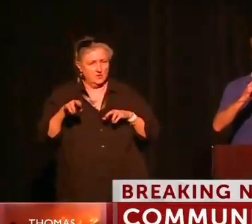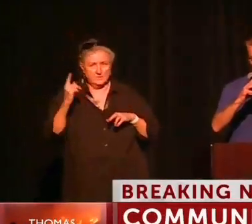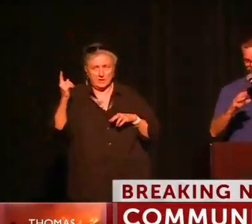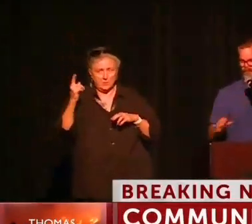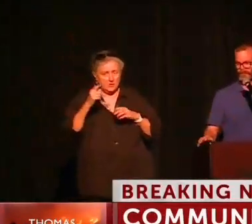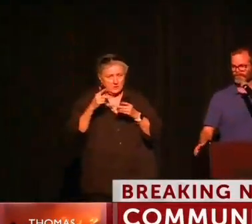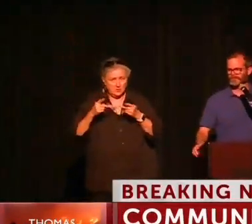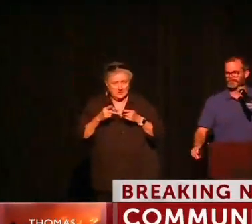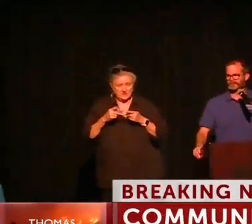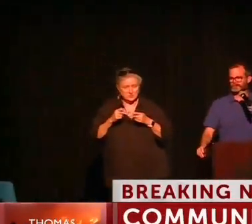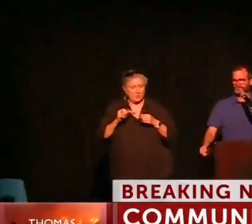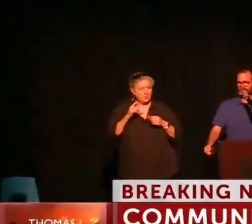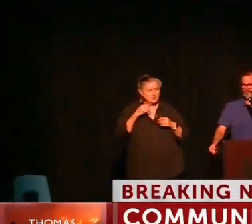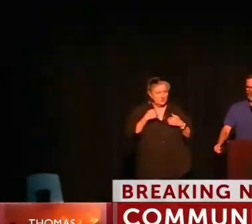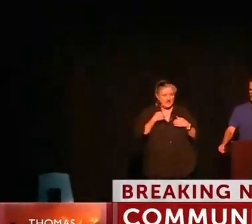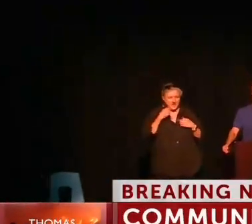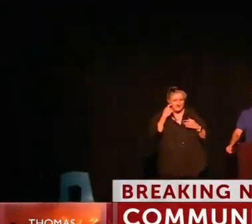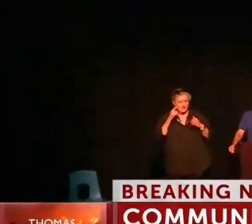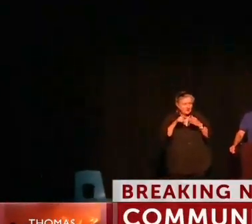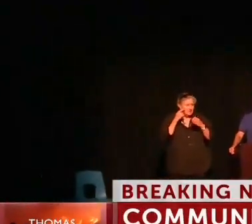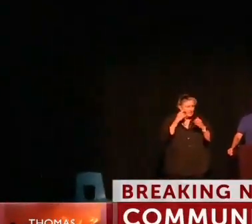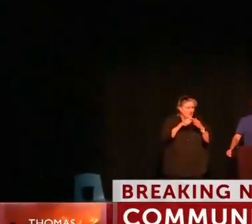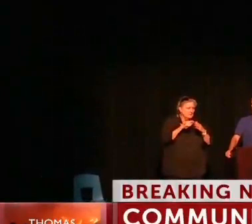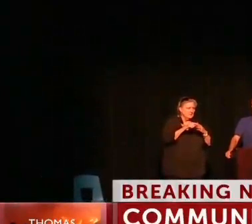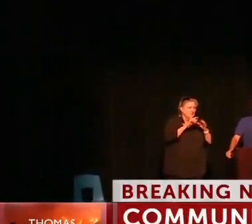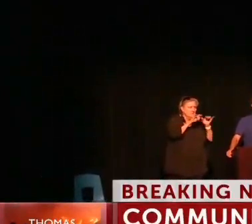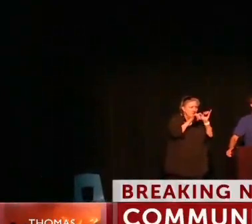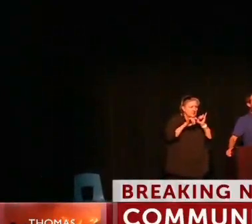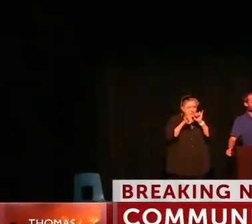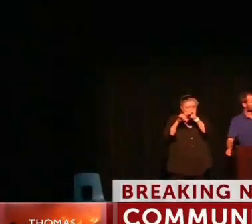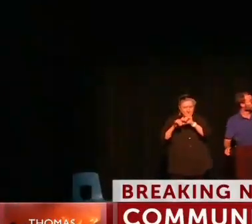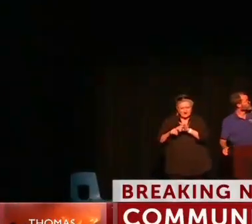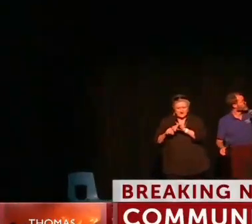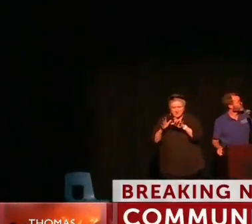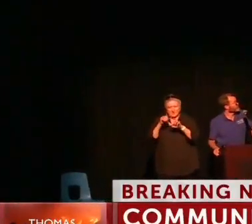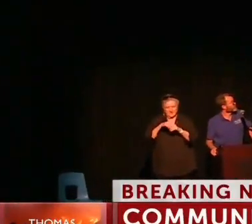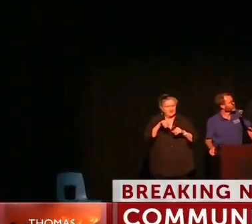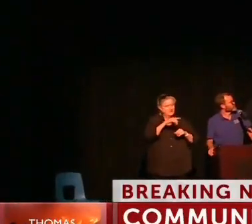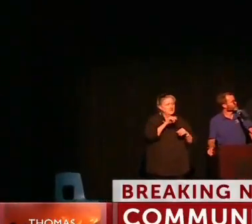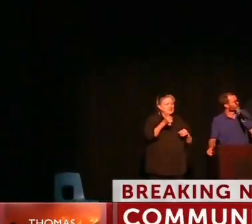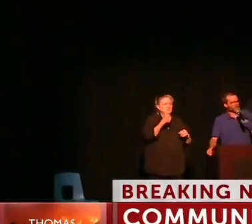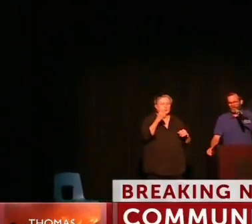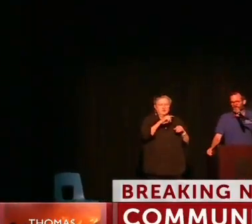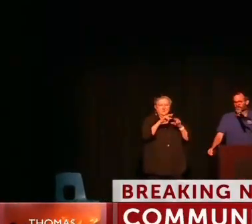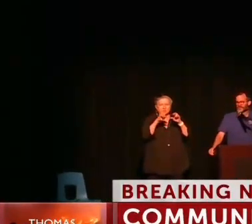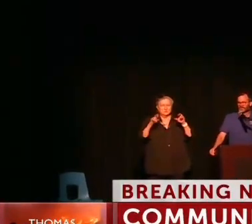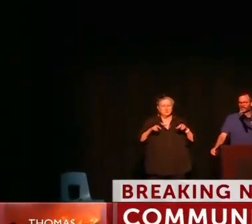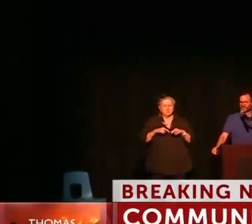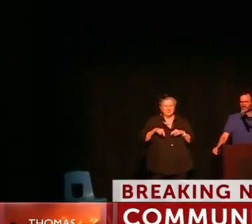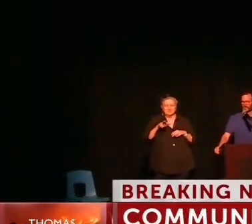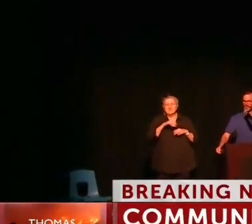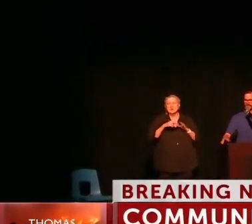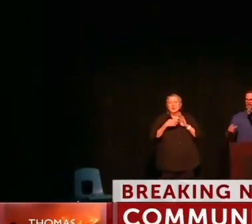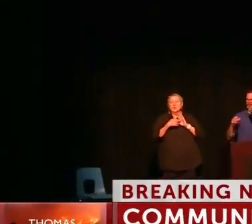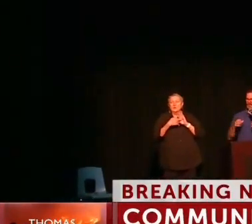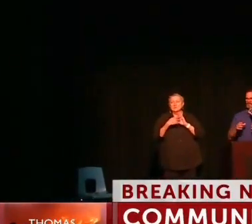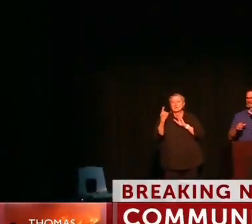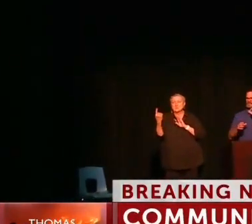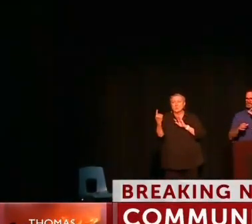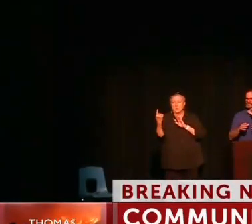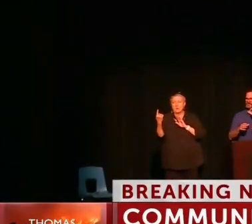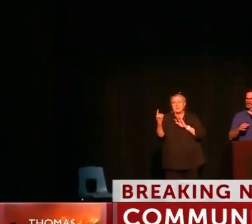that true, or are there recording locations all around within a border that's up there? Each one of those regions represents